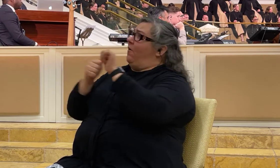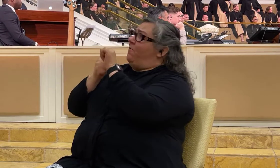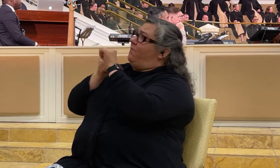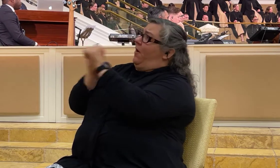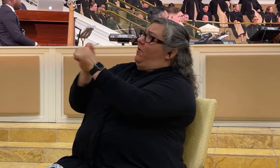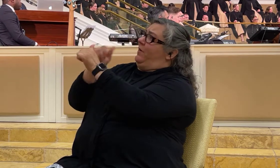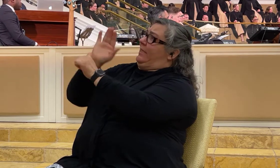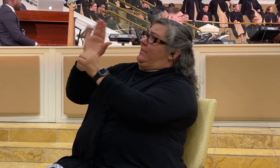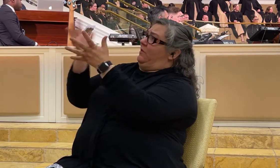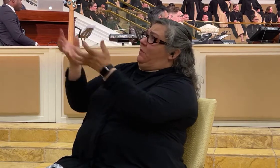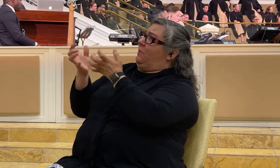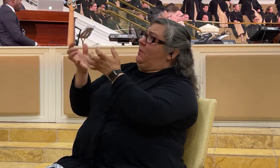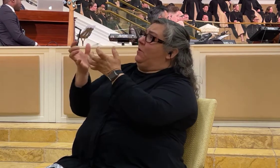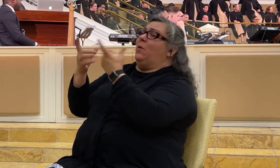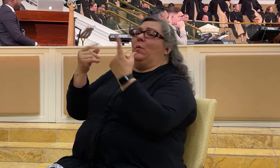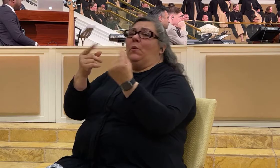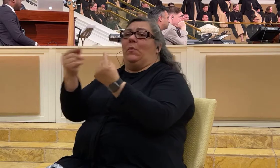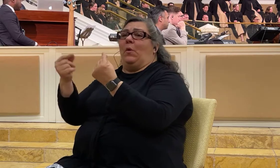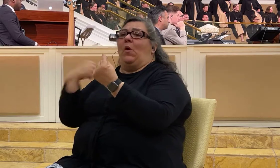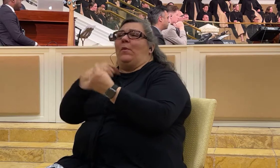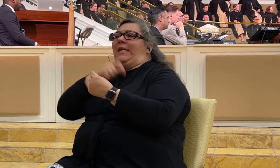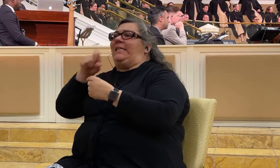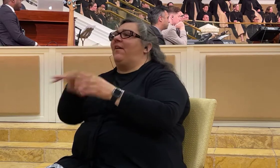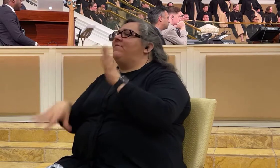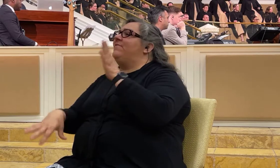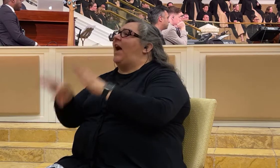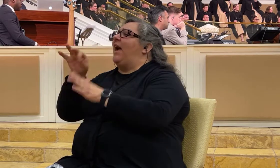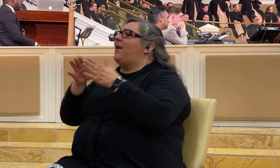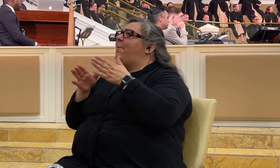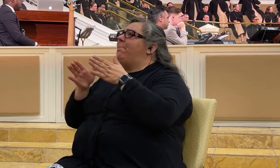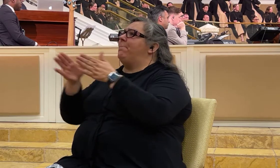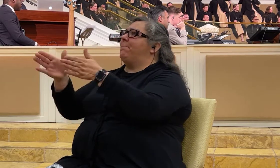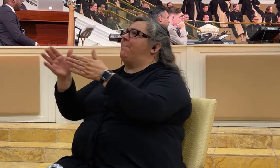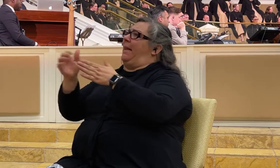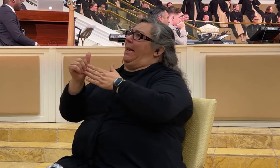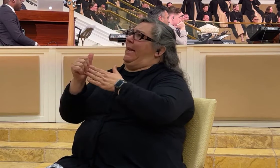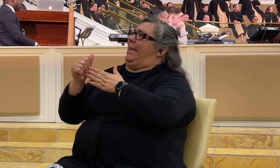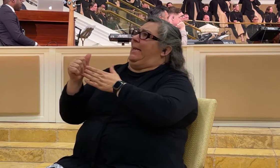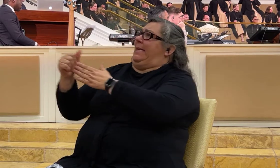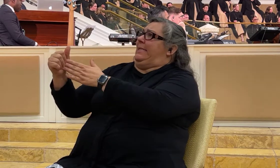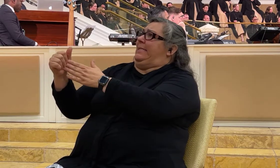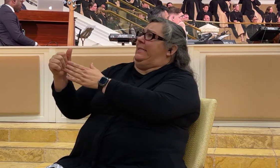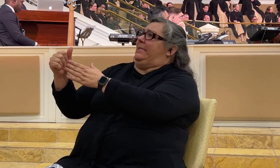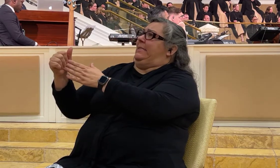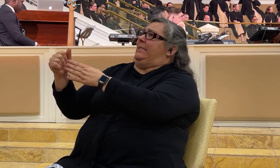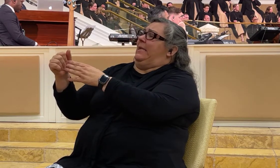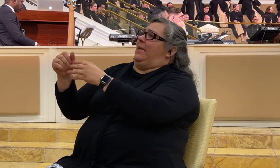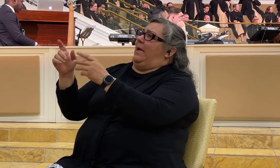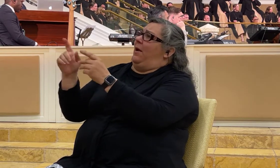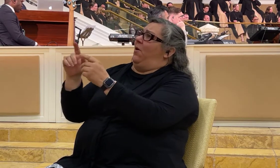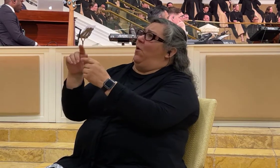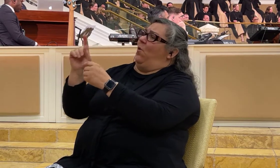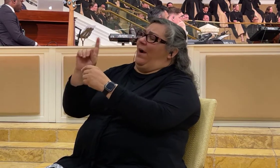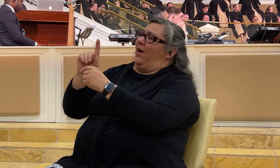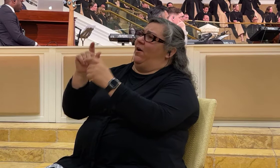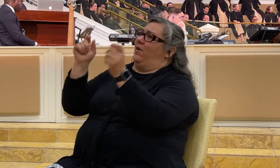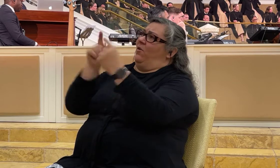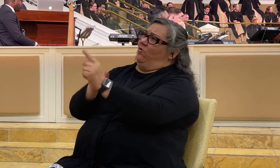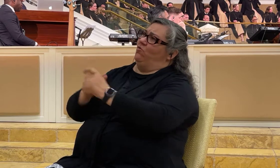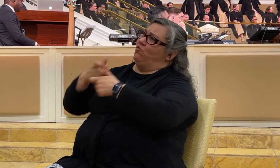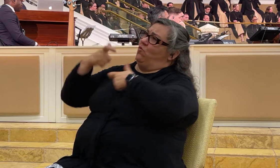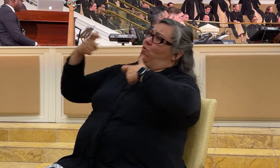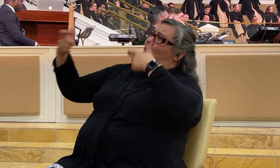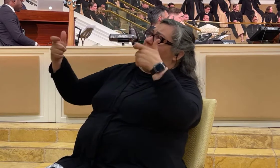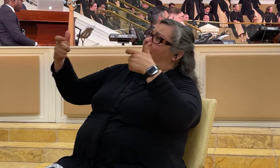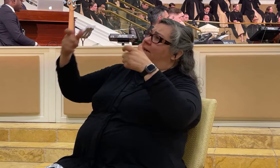to do, we have to find a road that leads to the meeting place of the greats, of the visionary, and